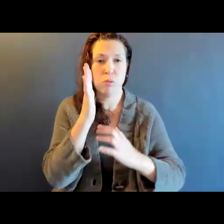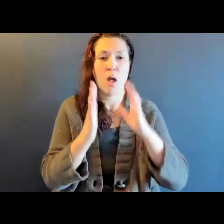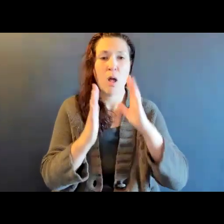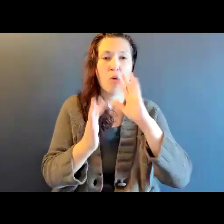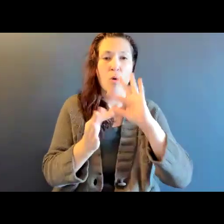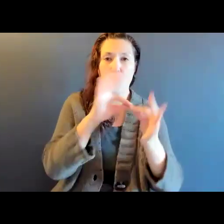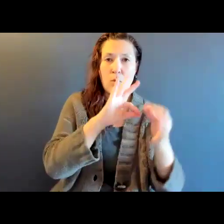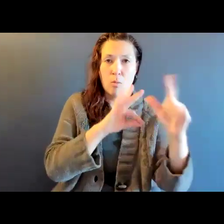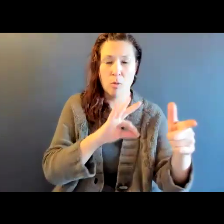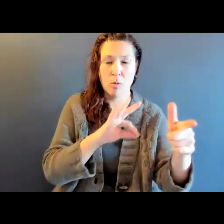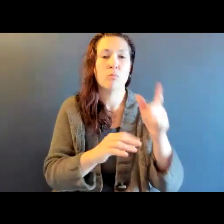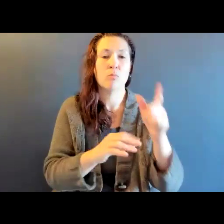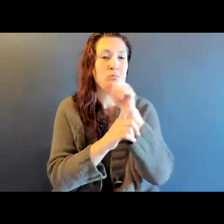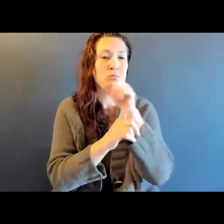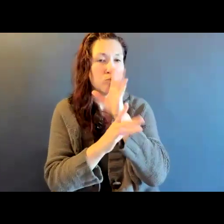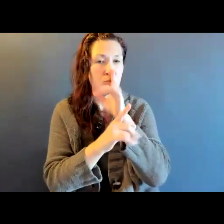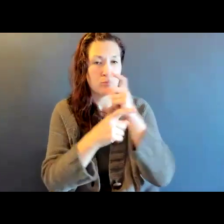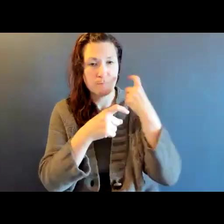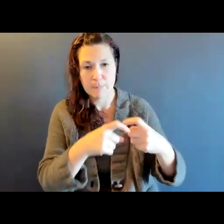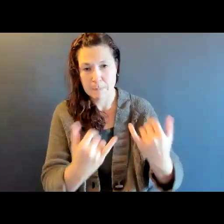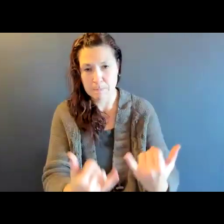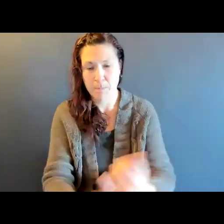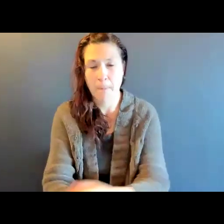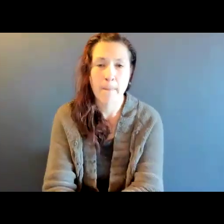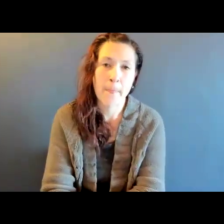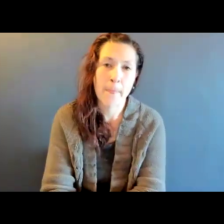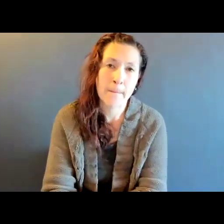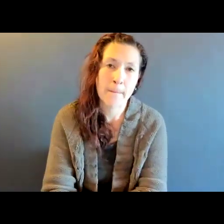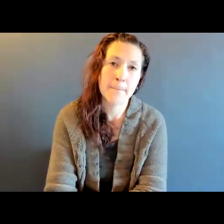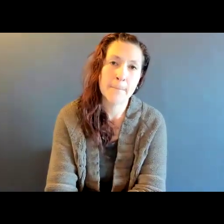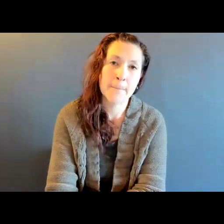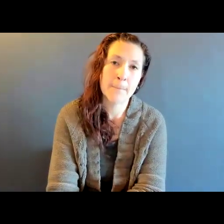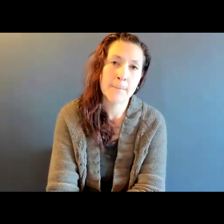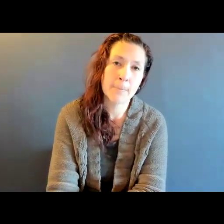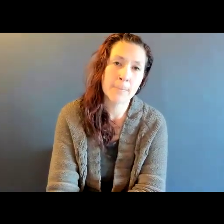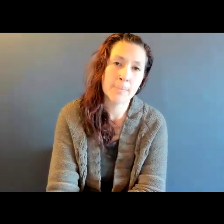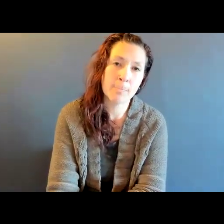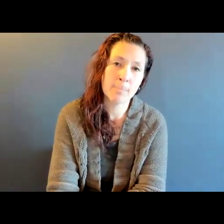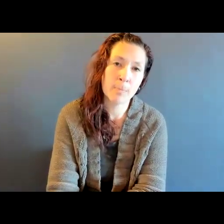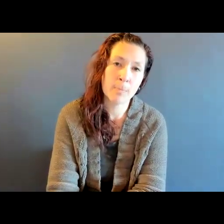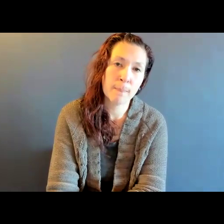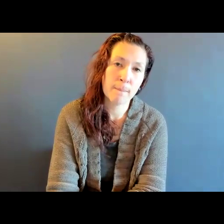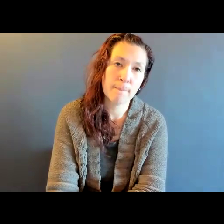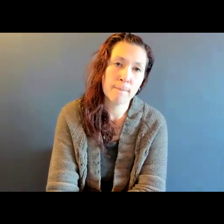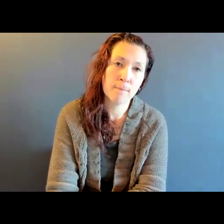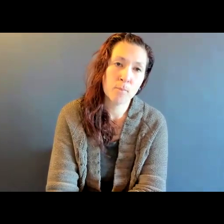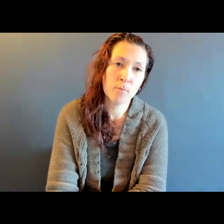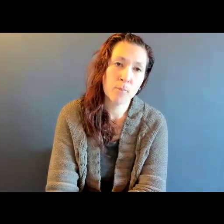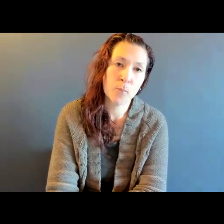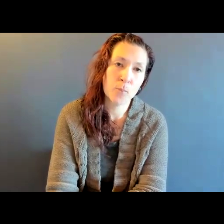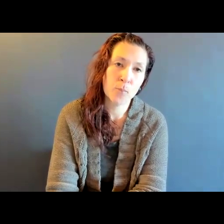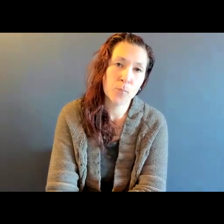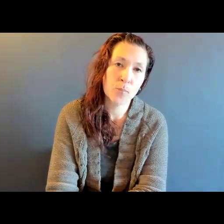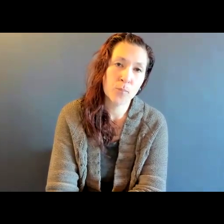Buenas noches, mi nombre es Wandel. Actualmente vivo en el área de Roxbury y recientemente me gradué de la escuela secundaria English High